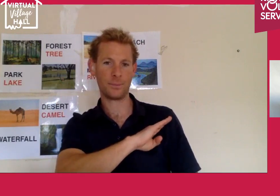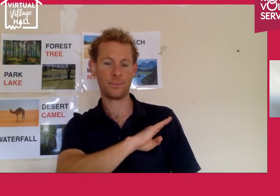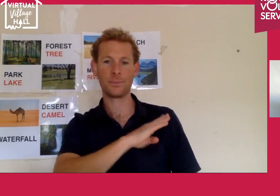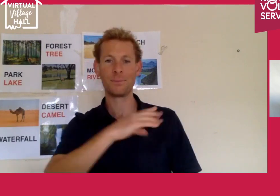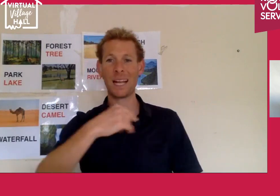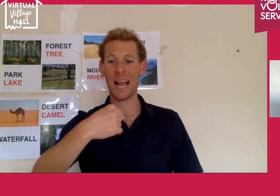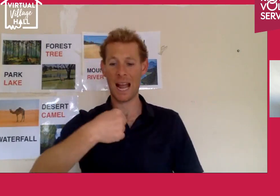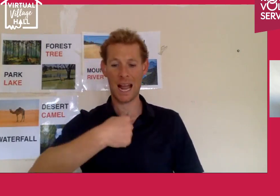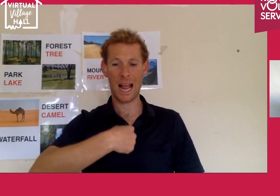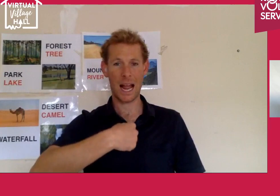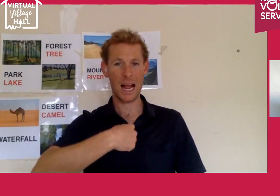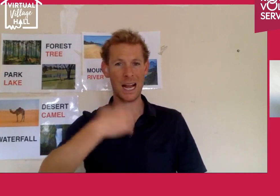park.